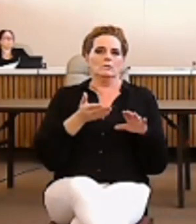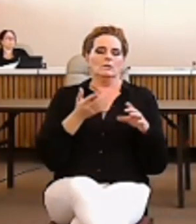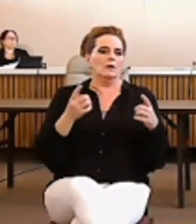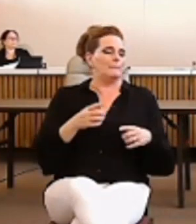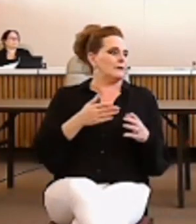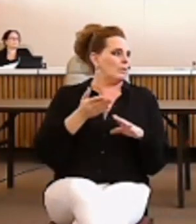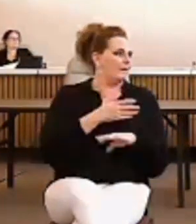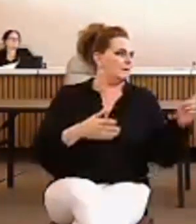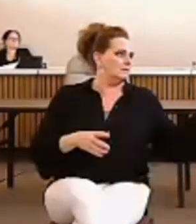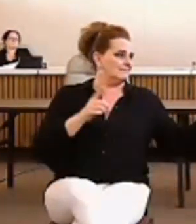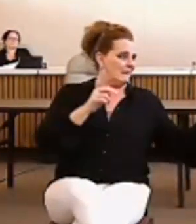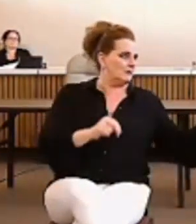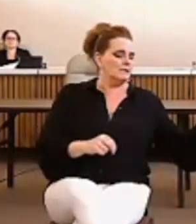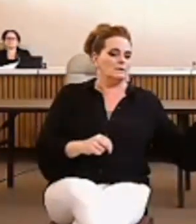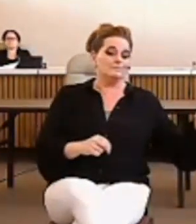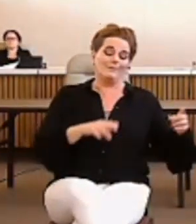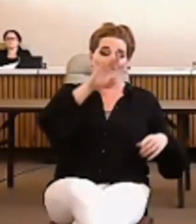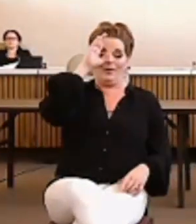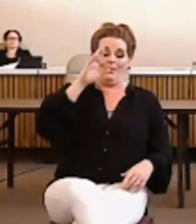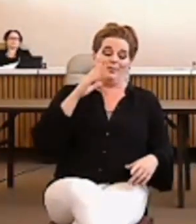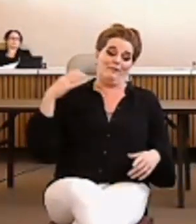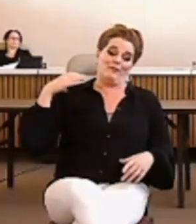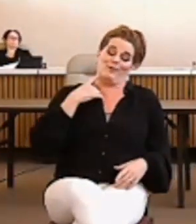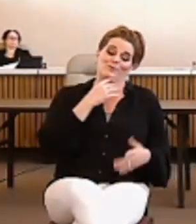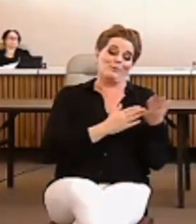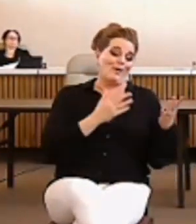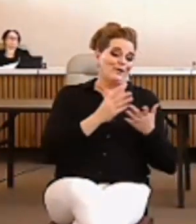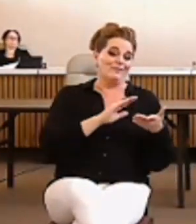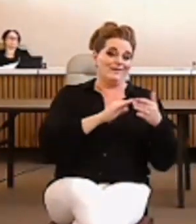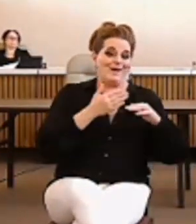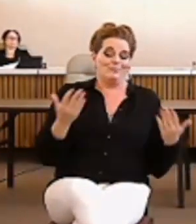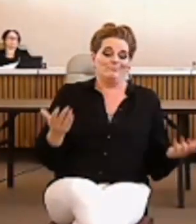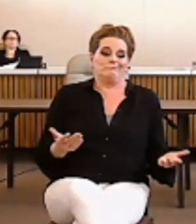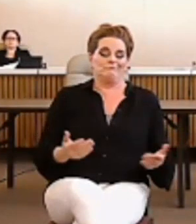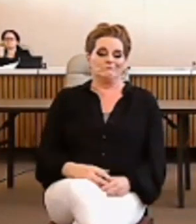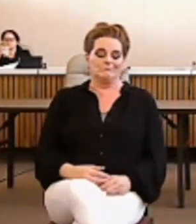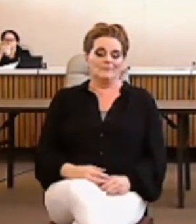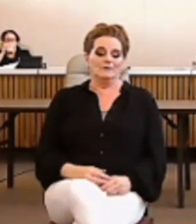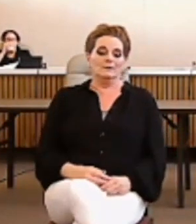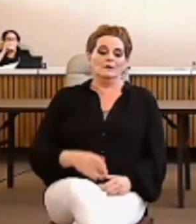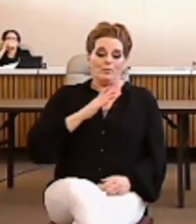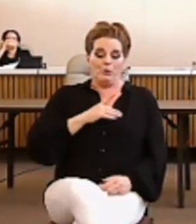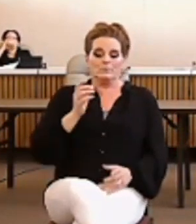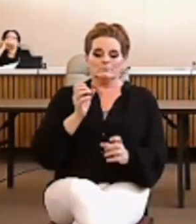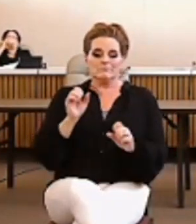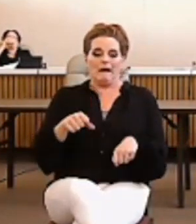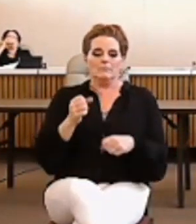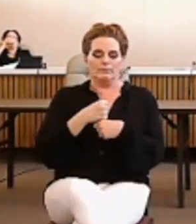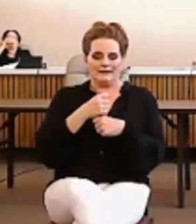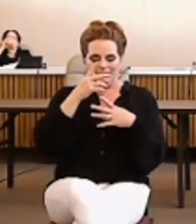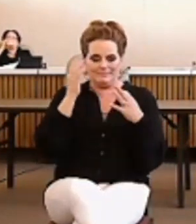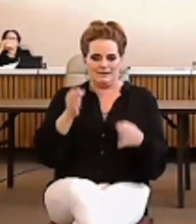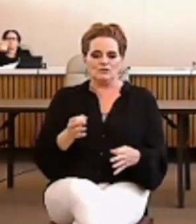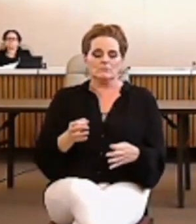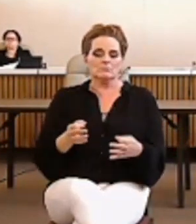Don? Yeah, I mean, the fire marshal is part of the town, Right. so it's something the board gets to make the decision, and it's certainly going to take